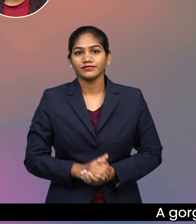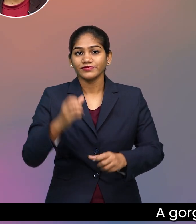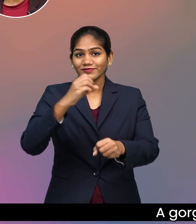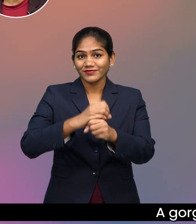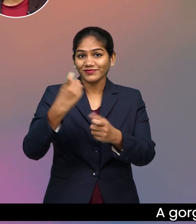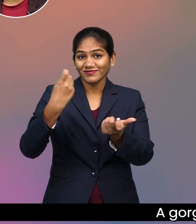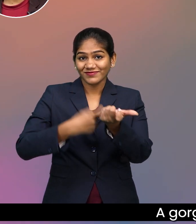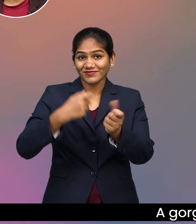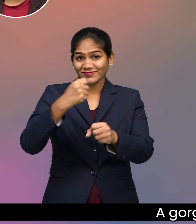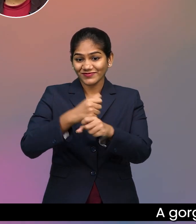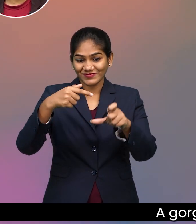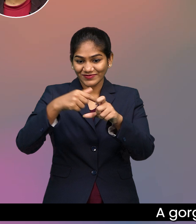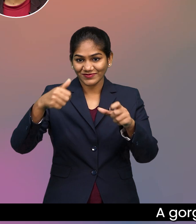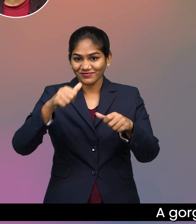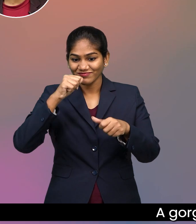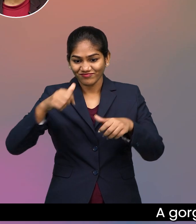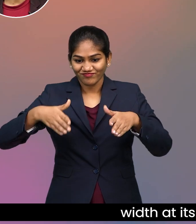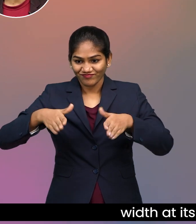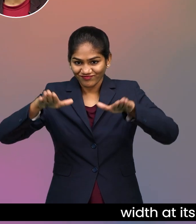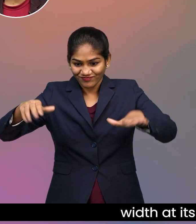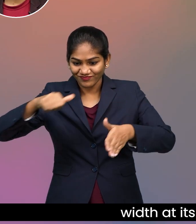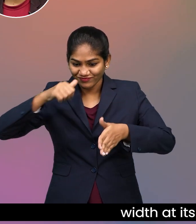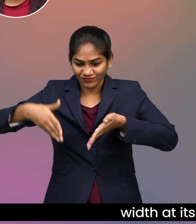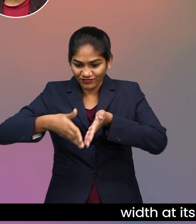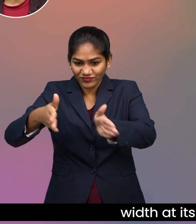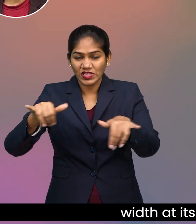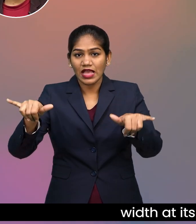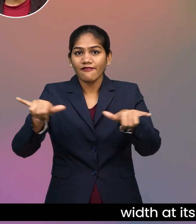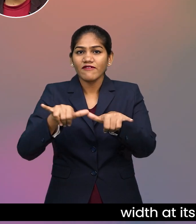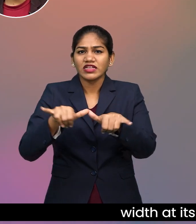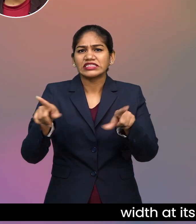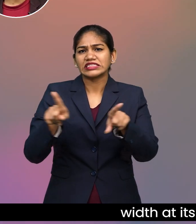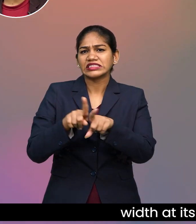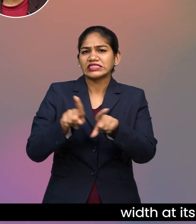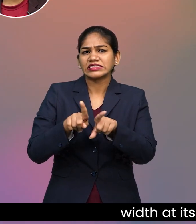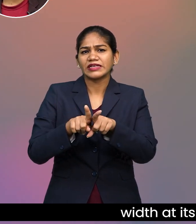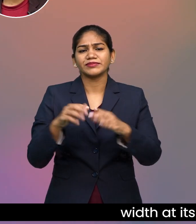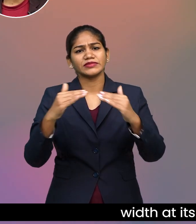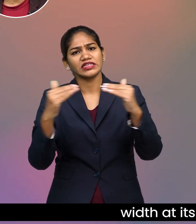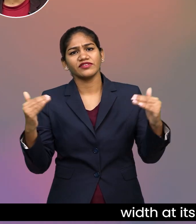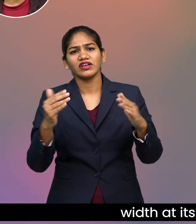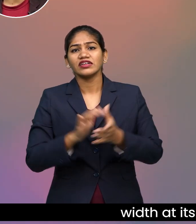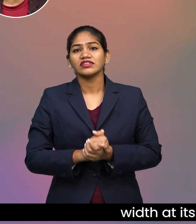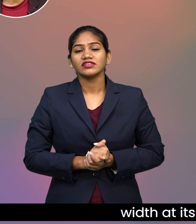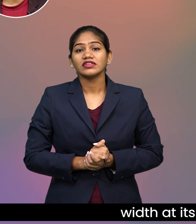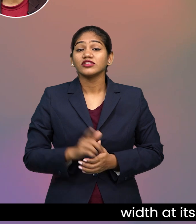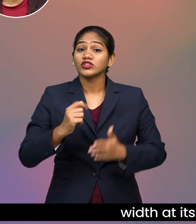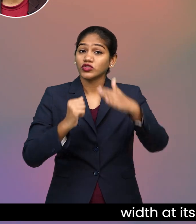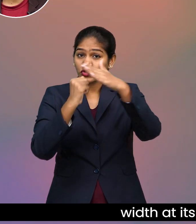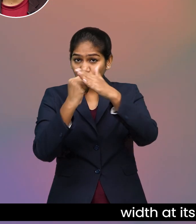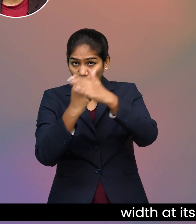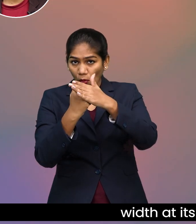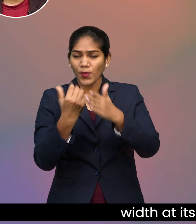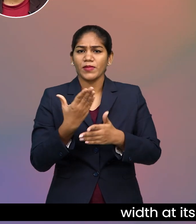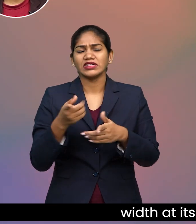A gorge is almost equal in width at its top as well as its bottom.